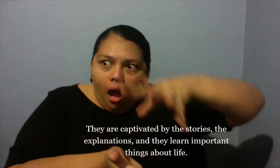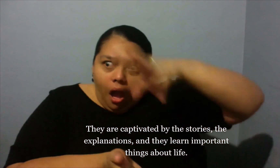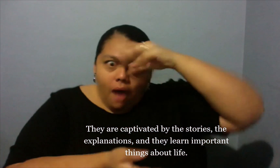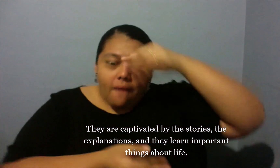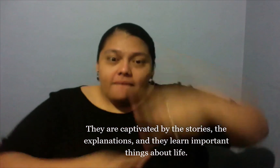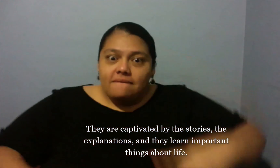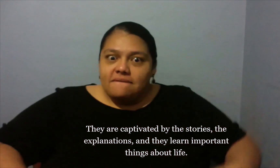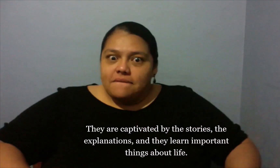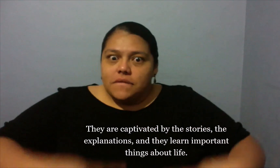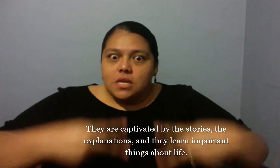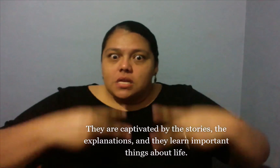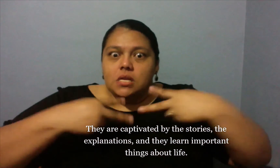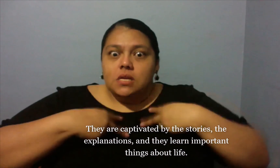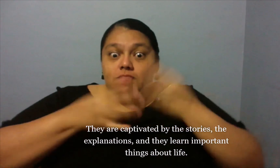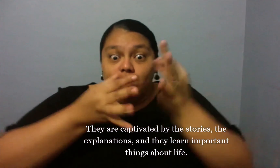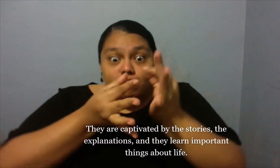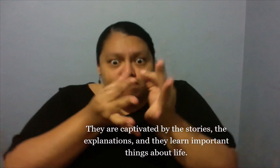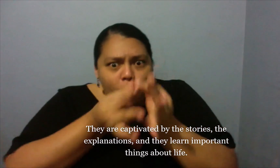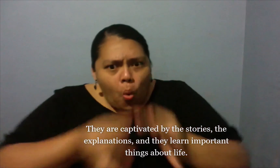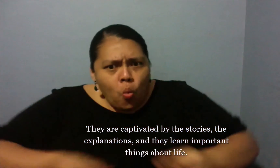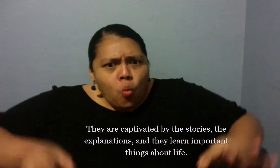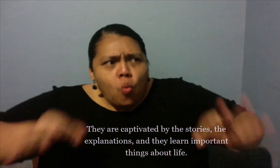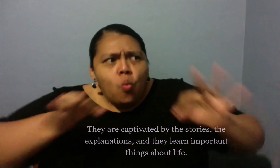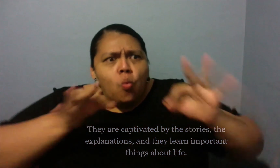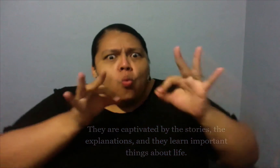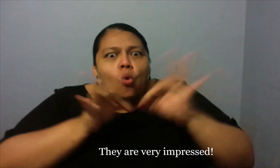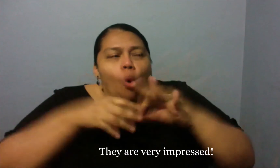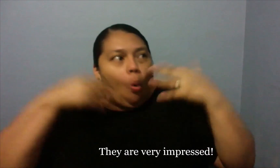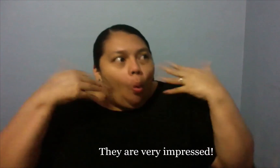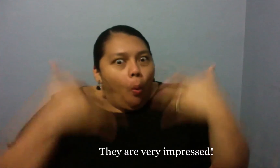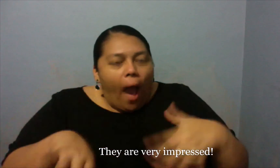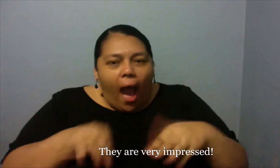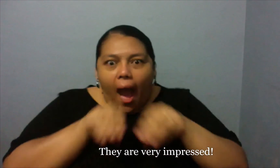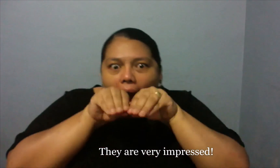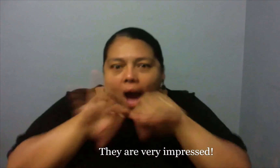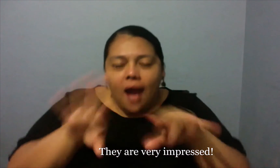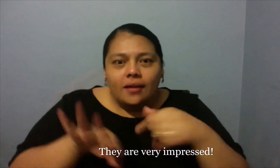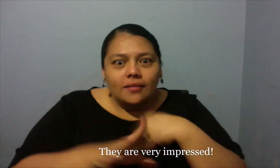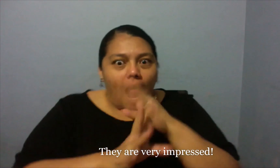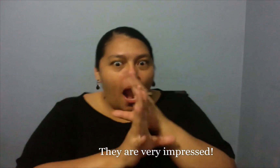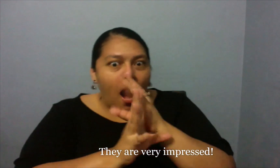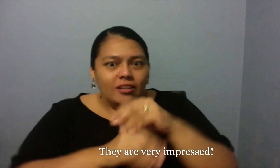and they learn important things about life. They are very